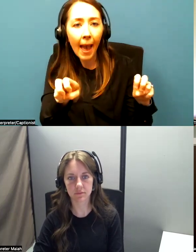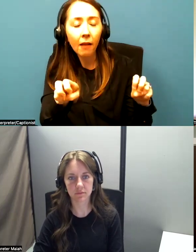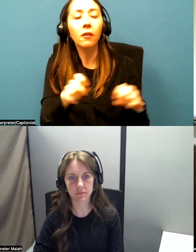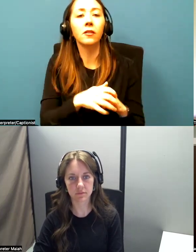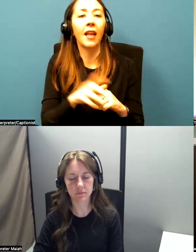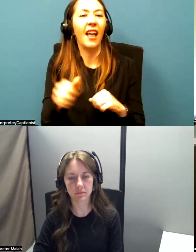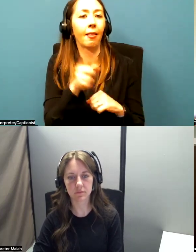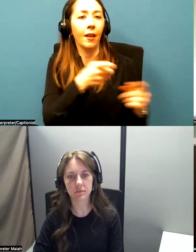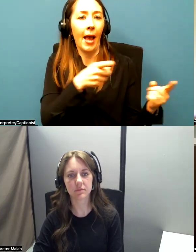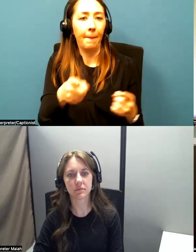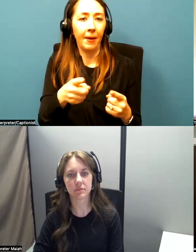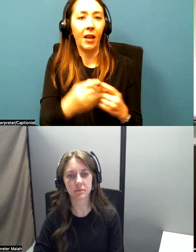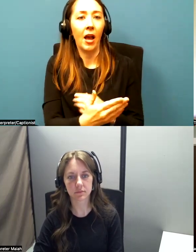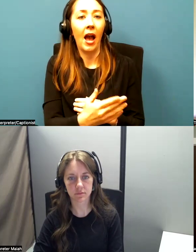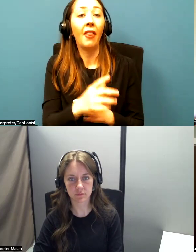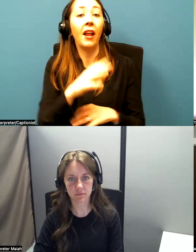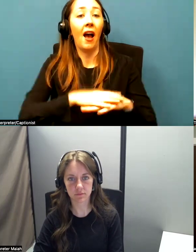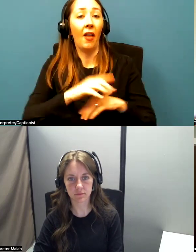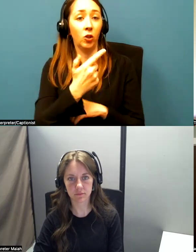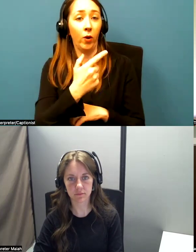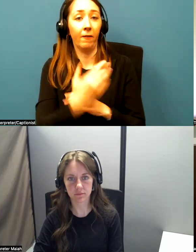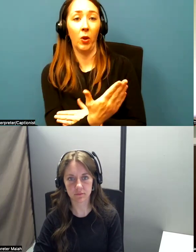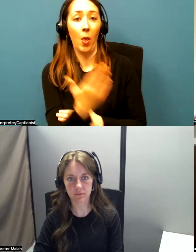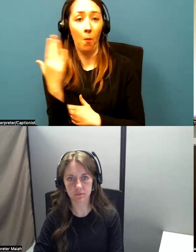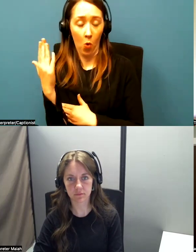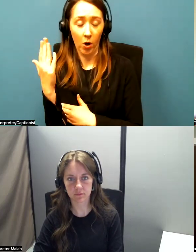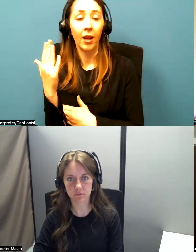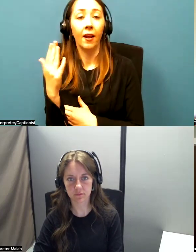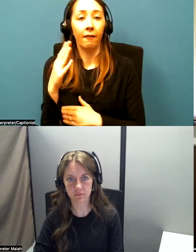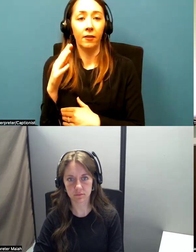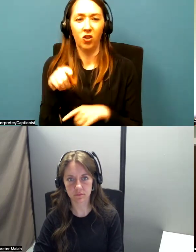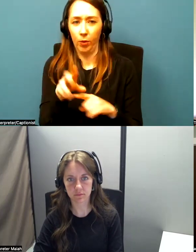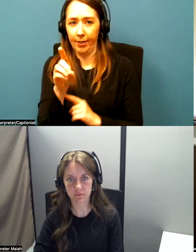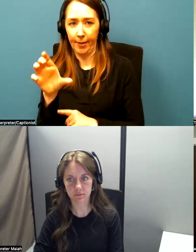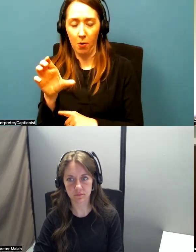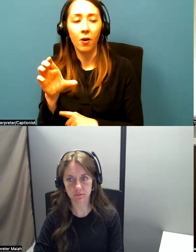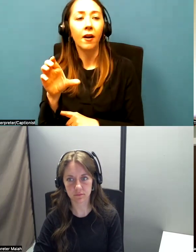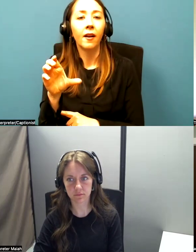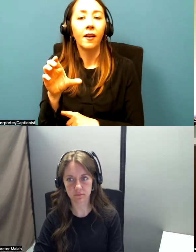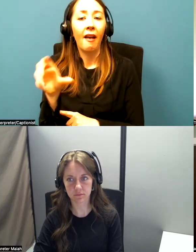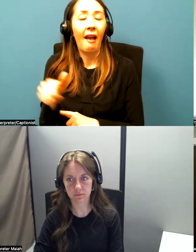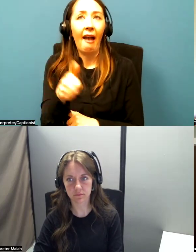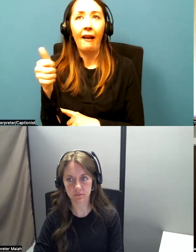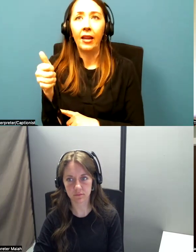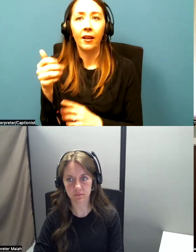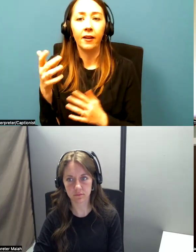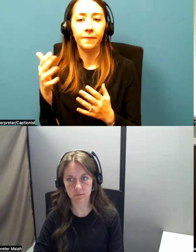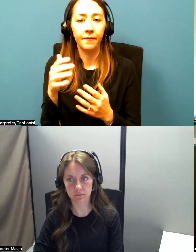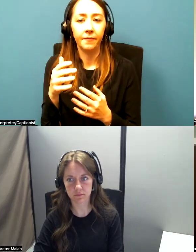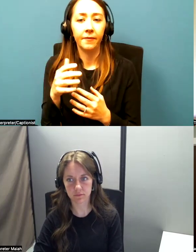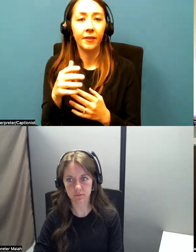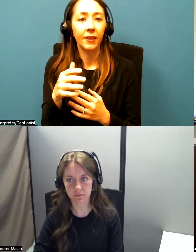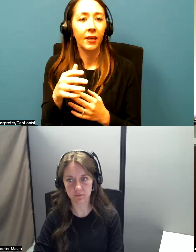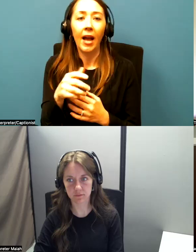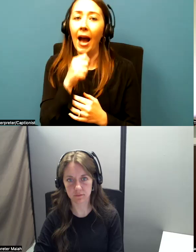then on the 21st in the morning, December 21st. And then yeah, I'm not going to be at